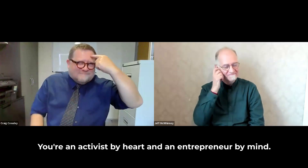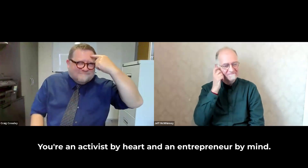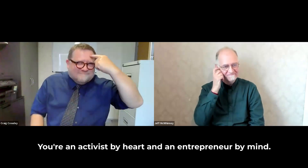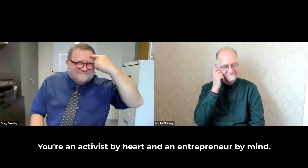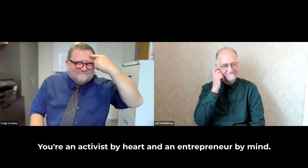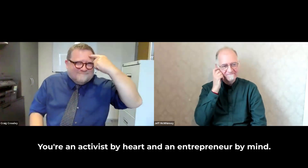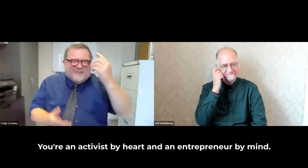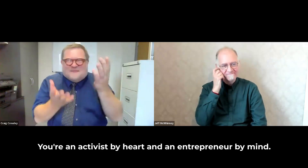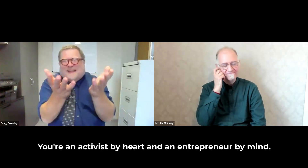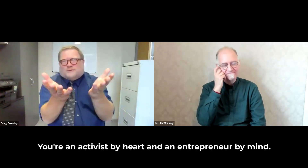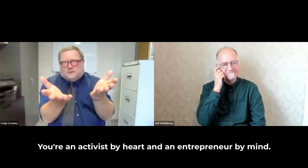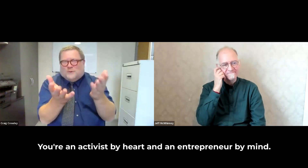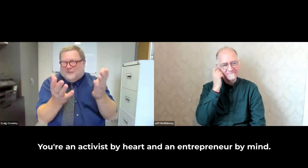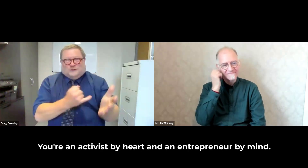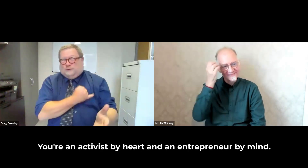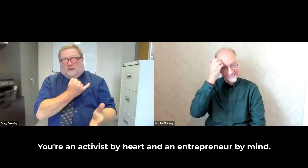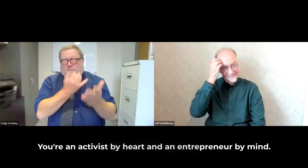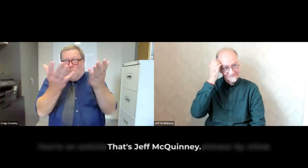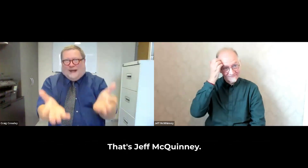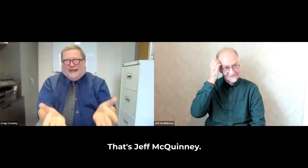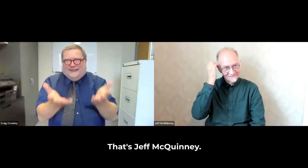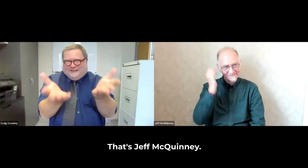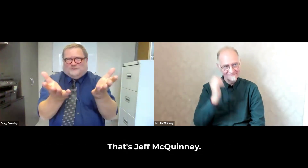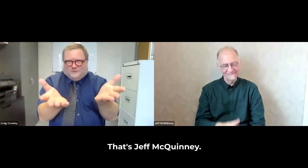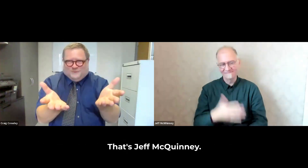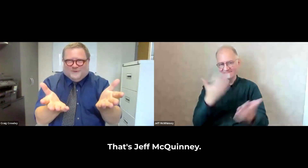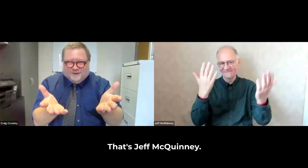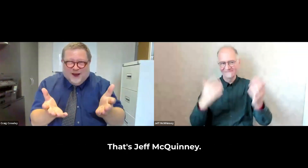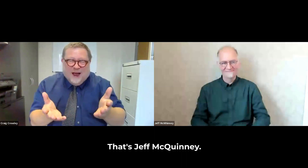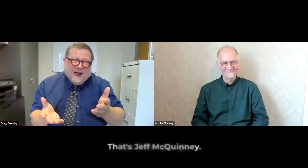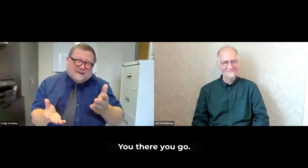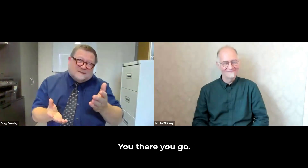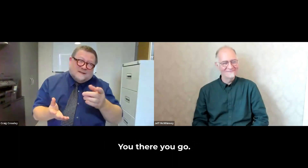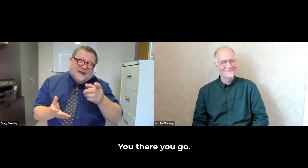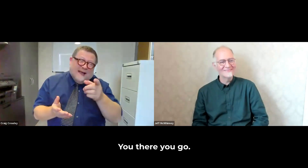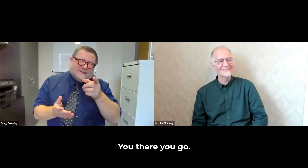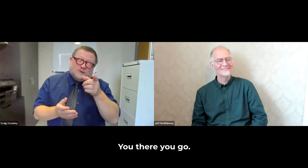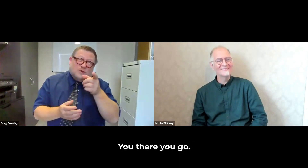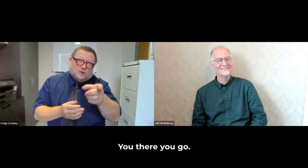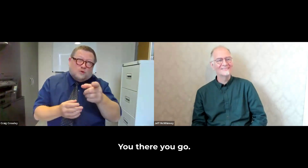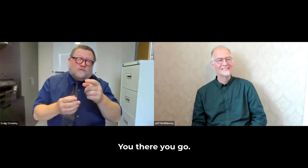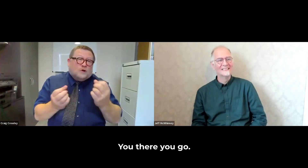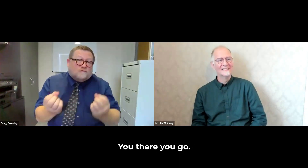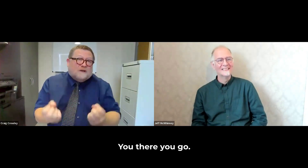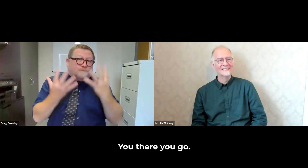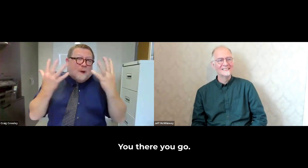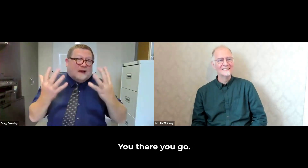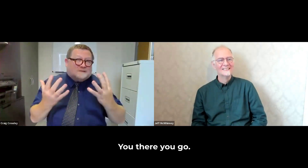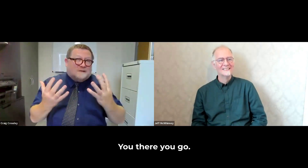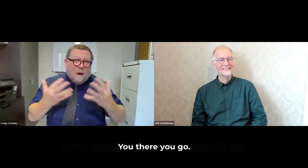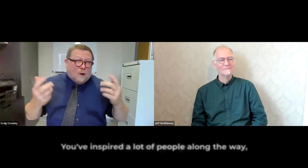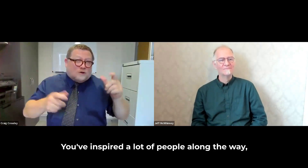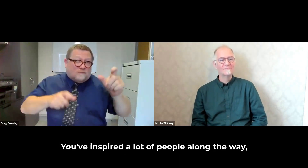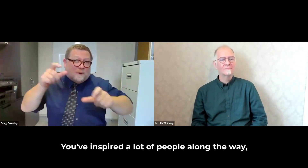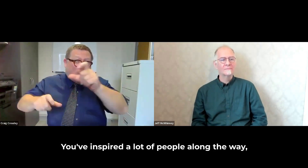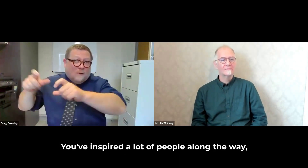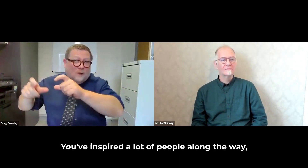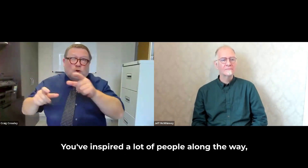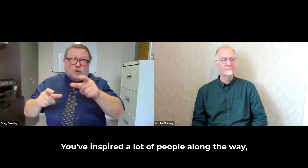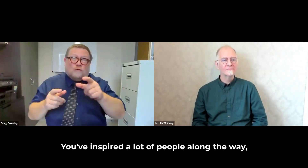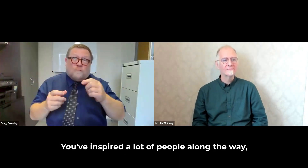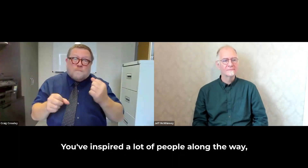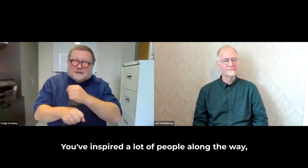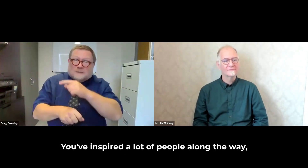an entrepreneur by brain. That's Jeff McWhinney. There you go.